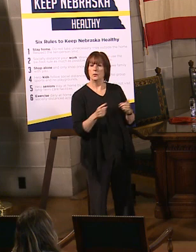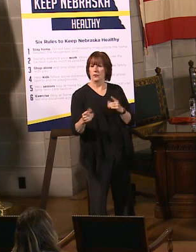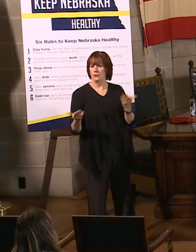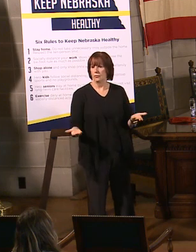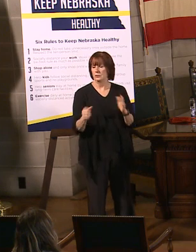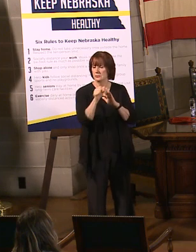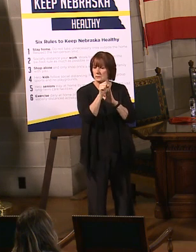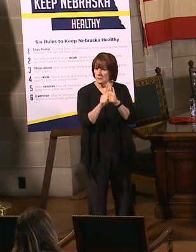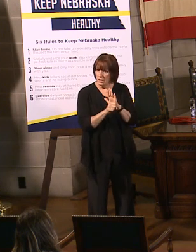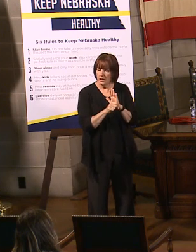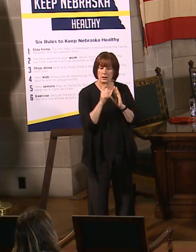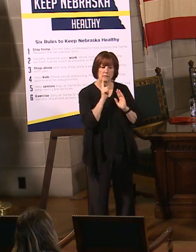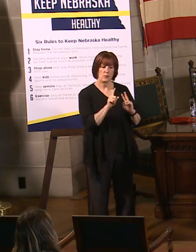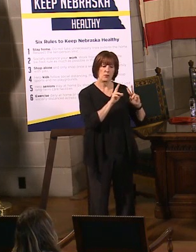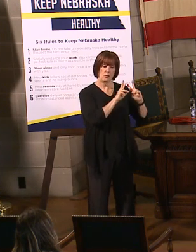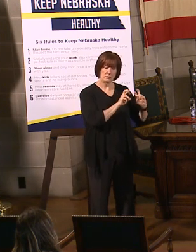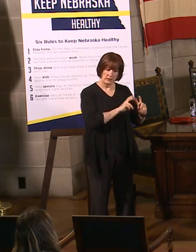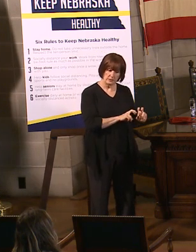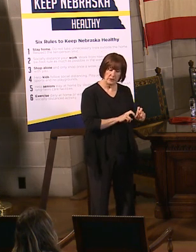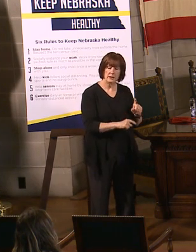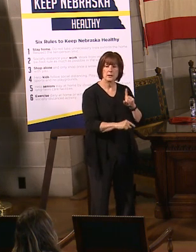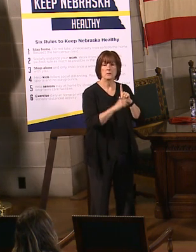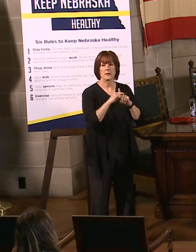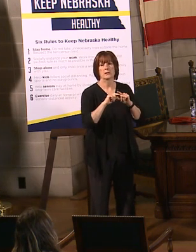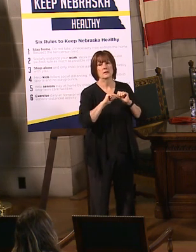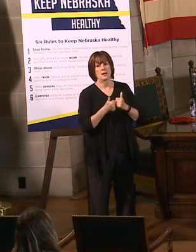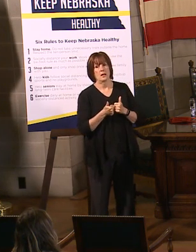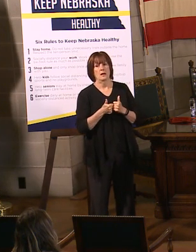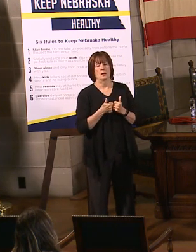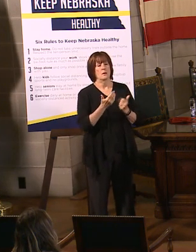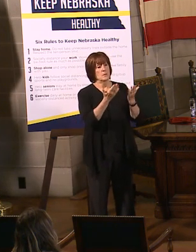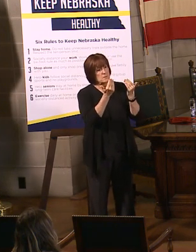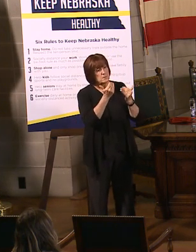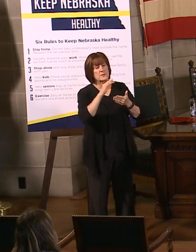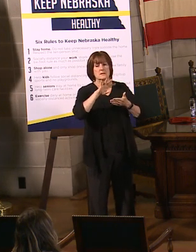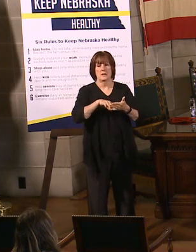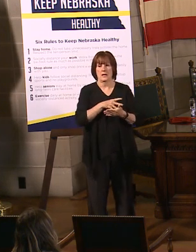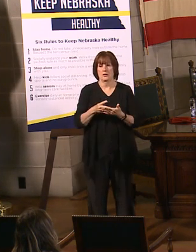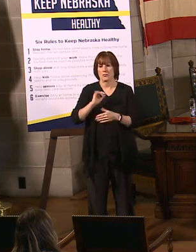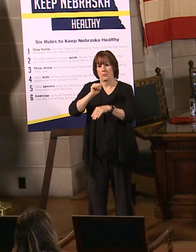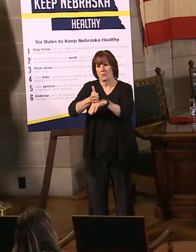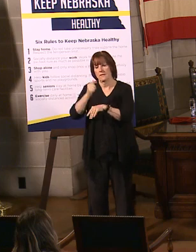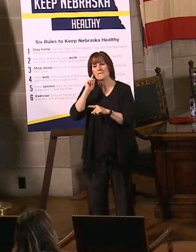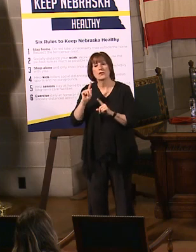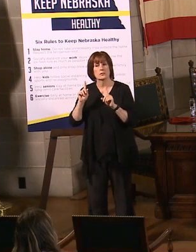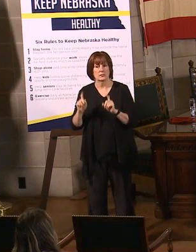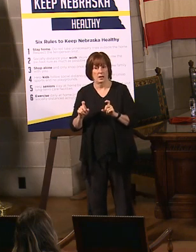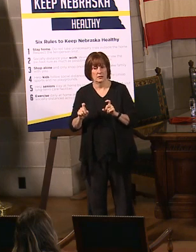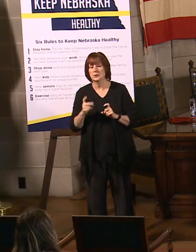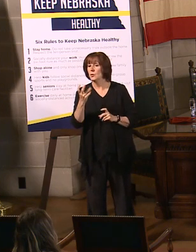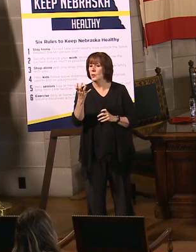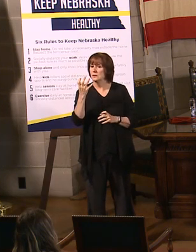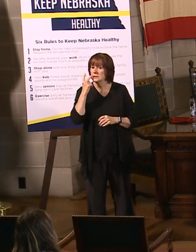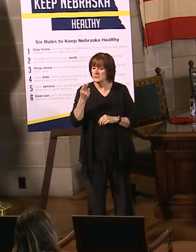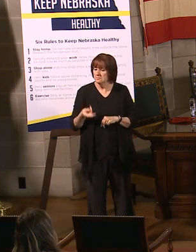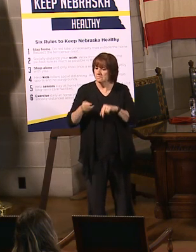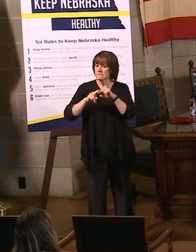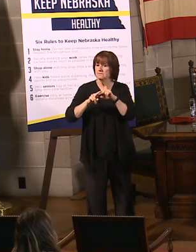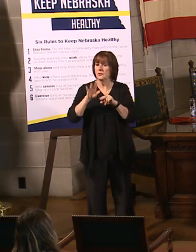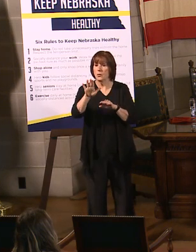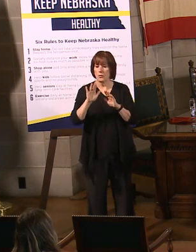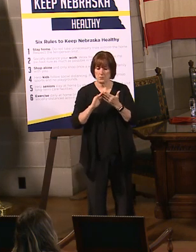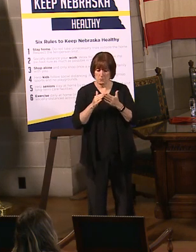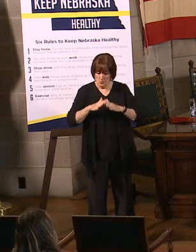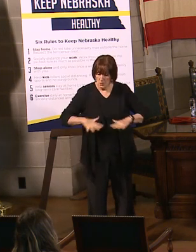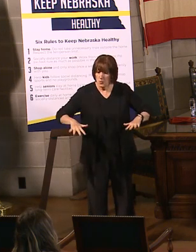Nebraska from an assessment standpoint, but also how we're going to schedule people to get tested. So if you want to see more testing in your community, a great way to do